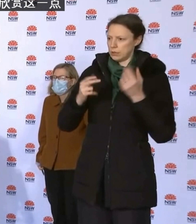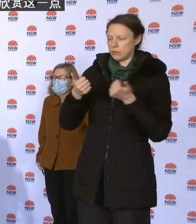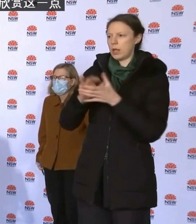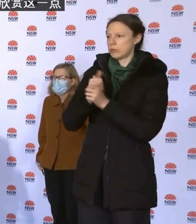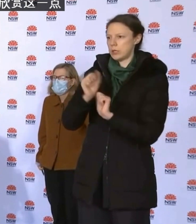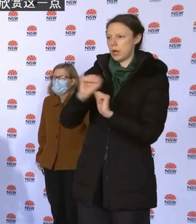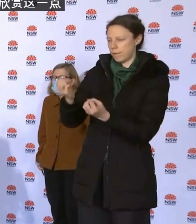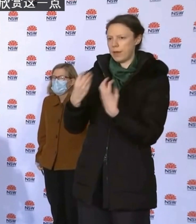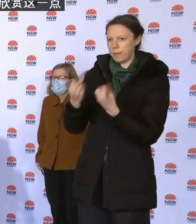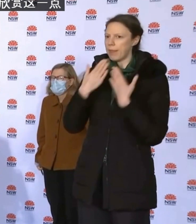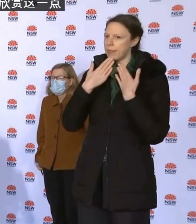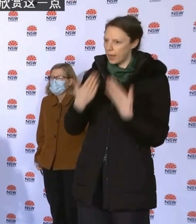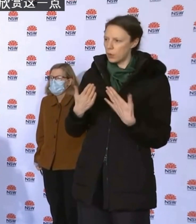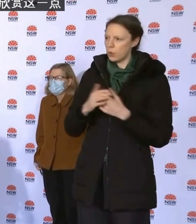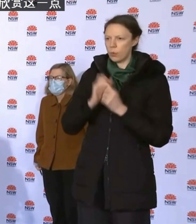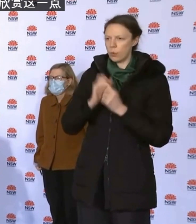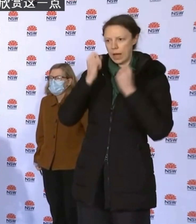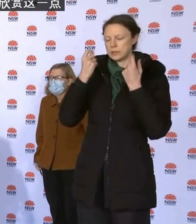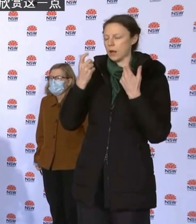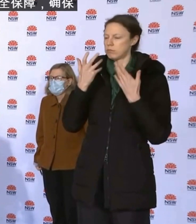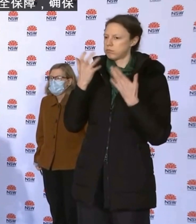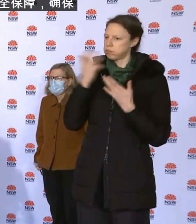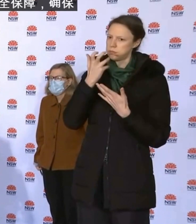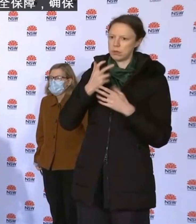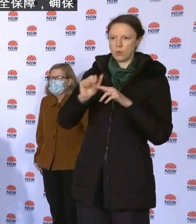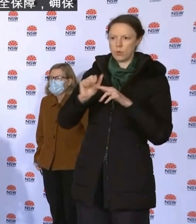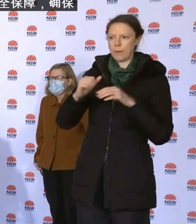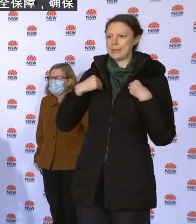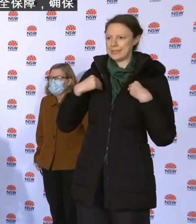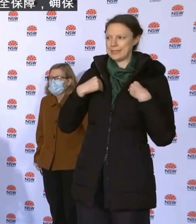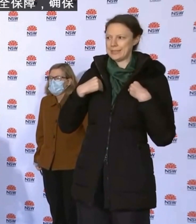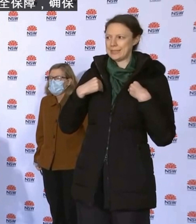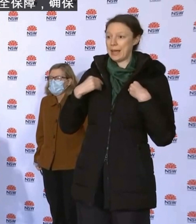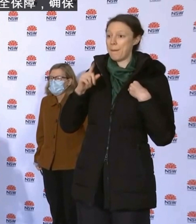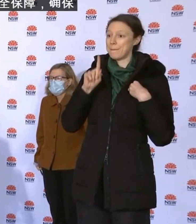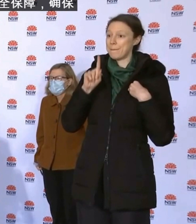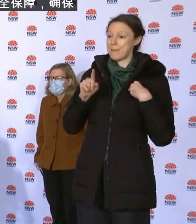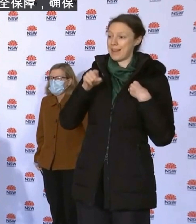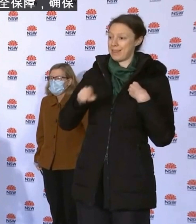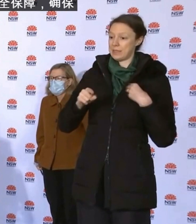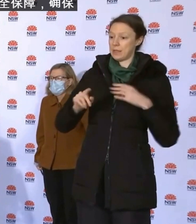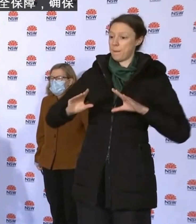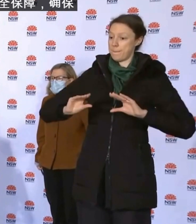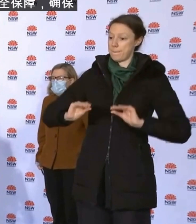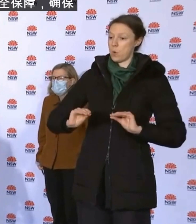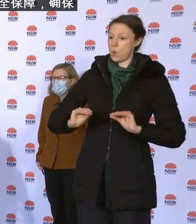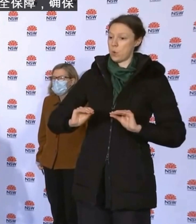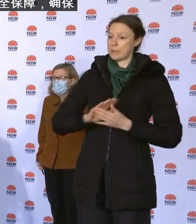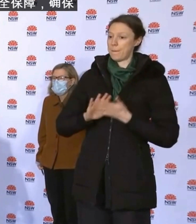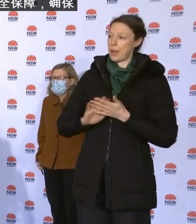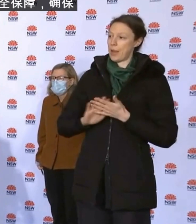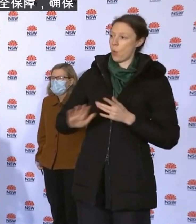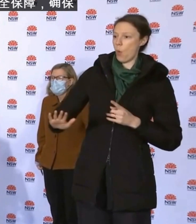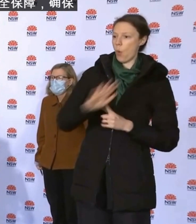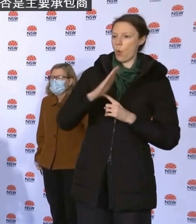on the broader economy, but we also appreciate this pause is allowing all work sites to get COVID safe.